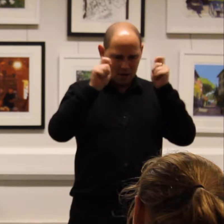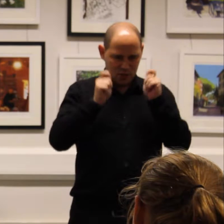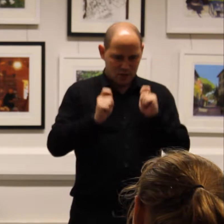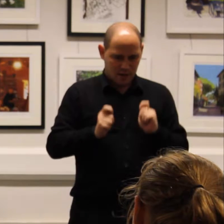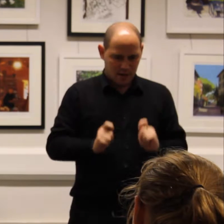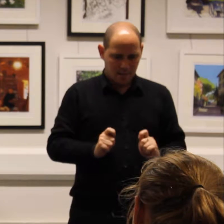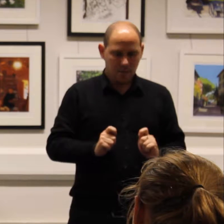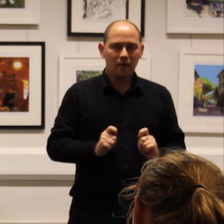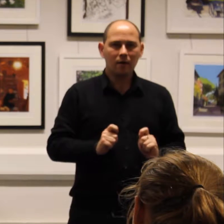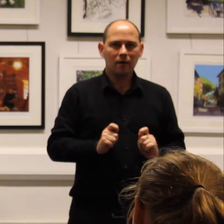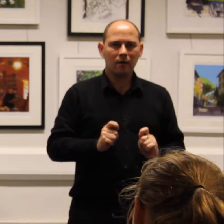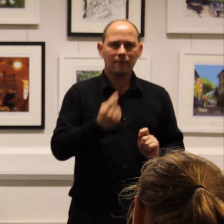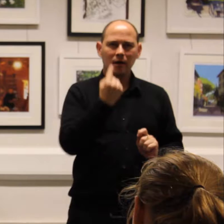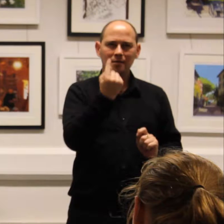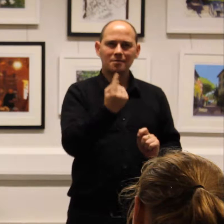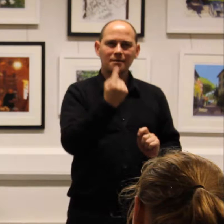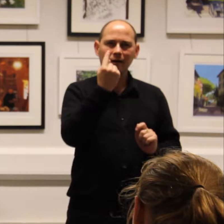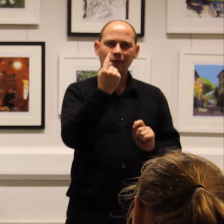window.